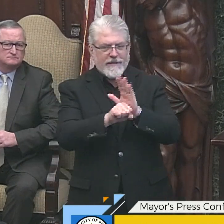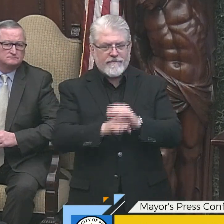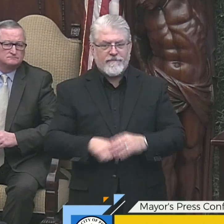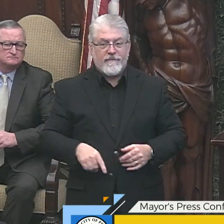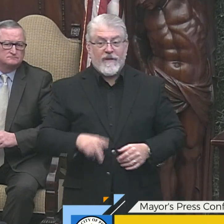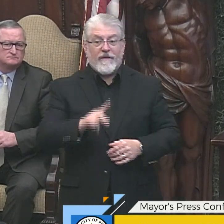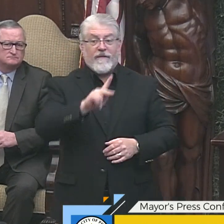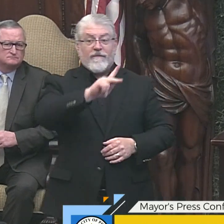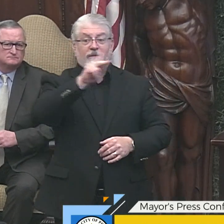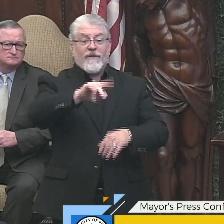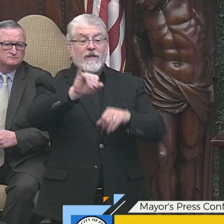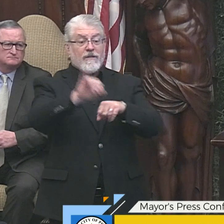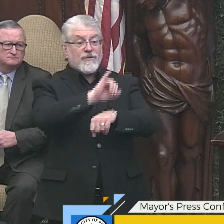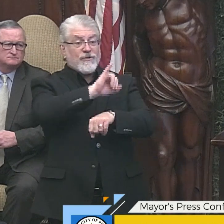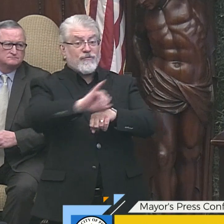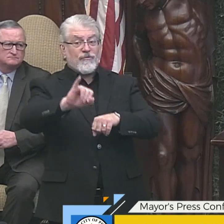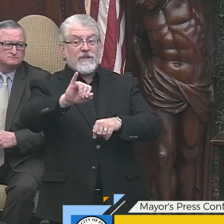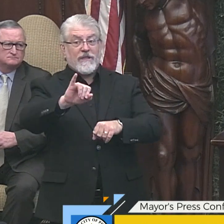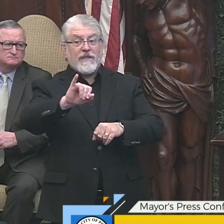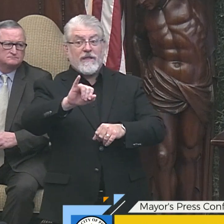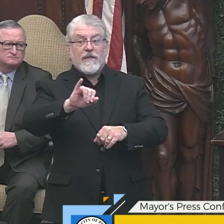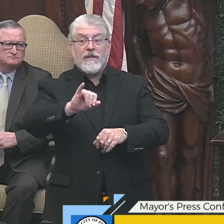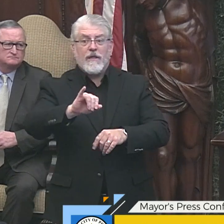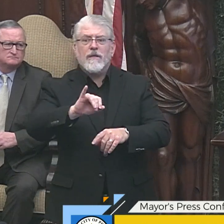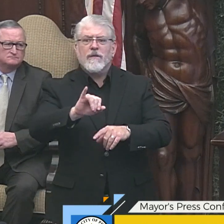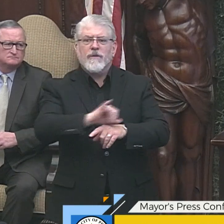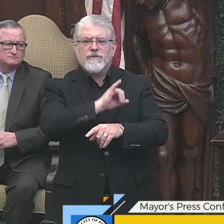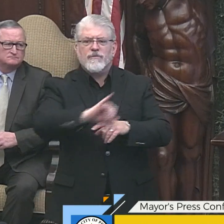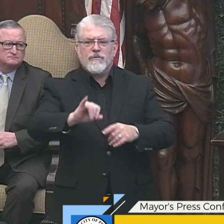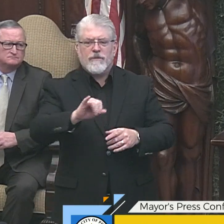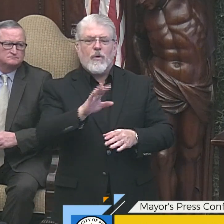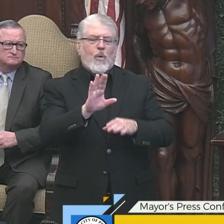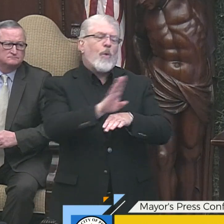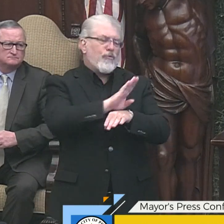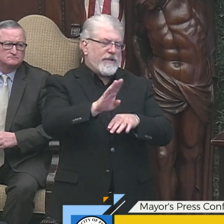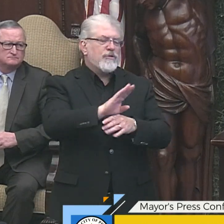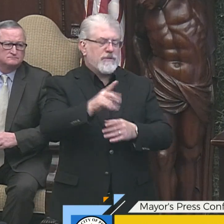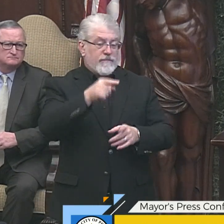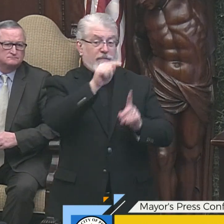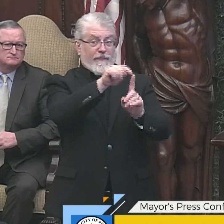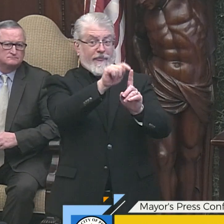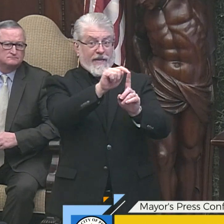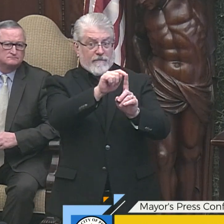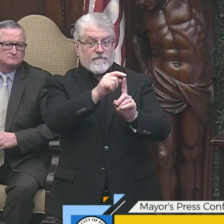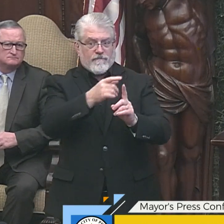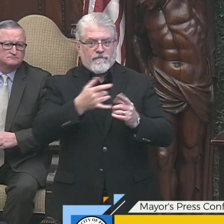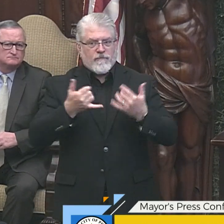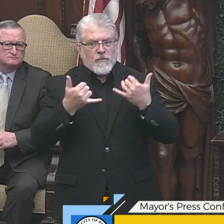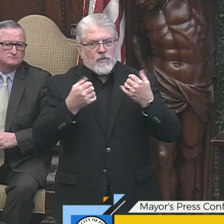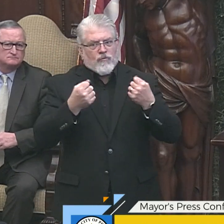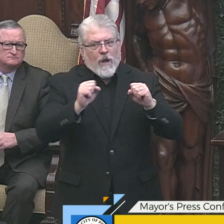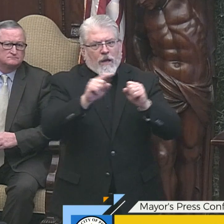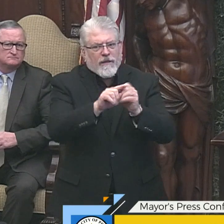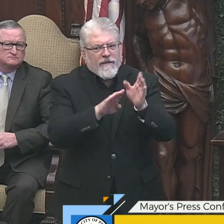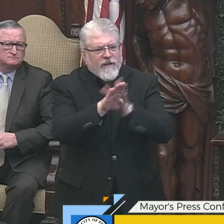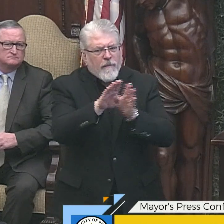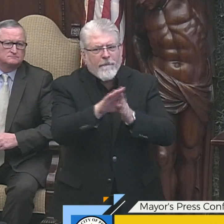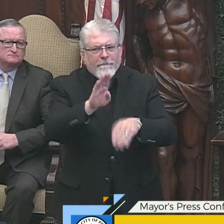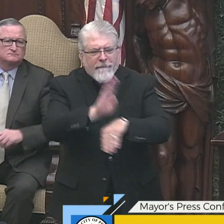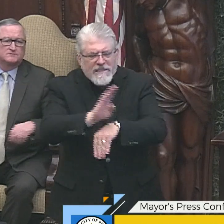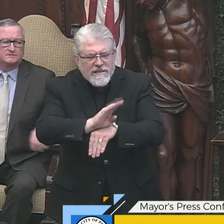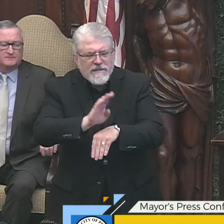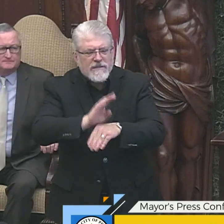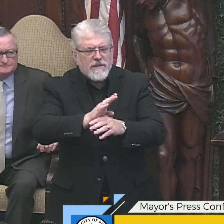Corporation, and the Commerce Department to develop a business support program. We, as indicated yesterday, we hope to